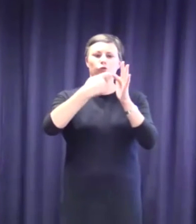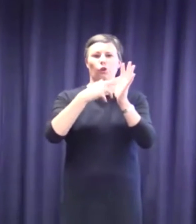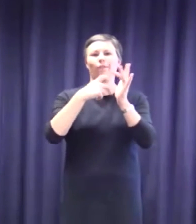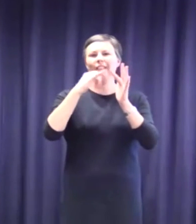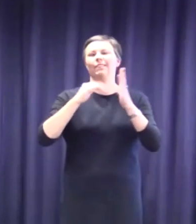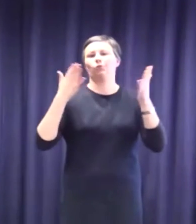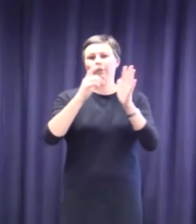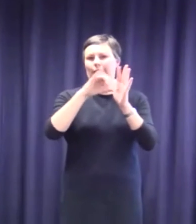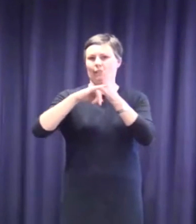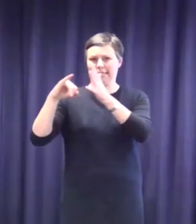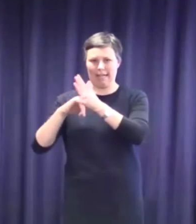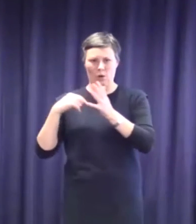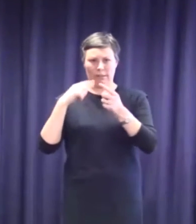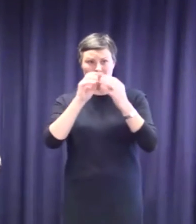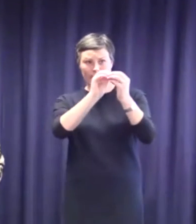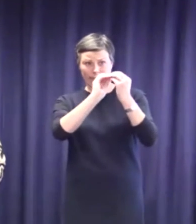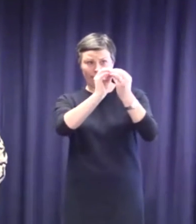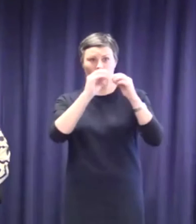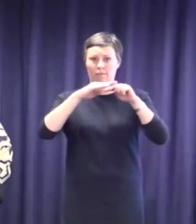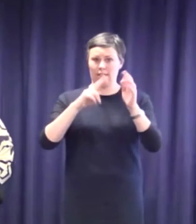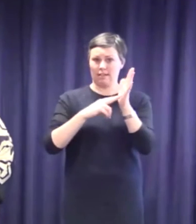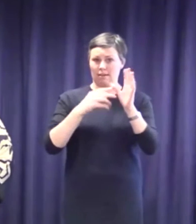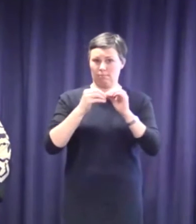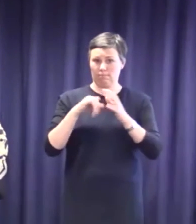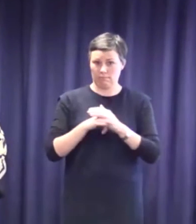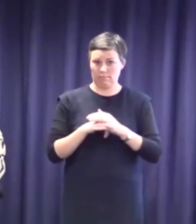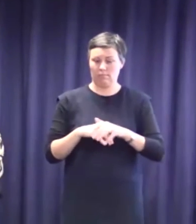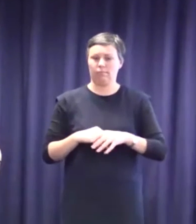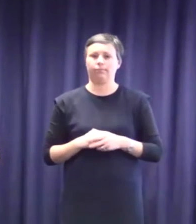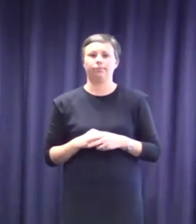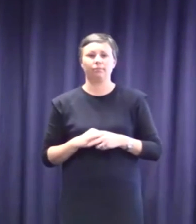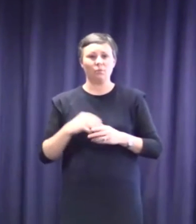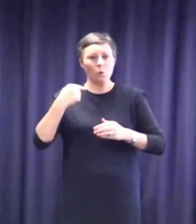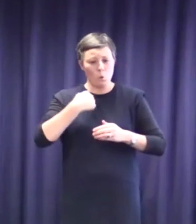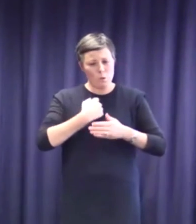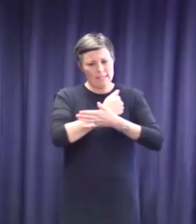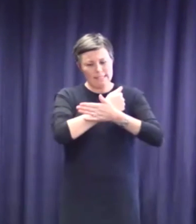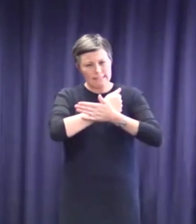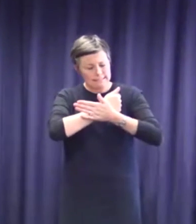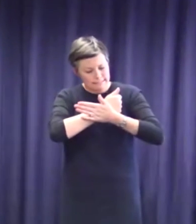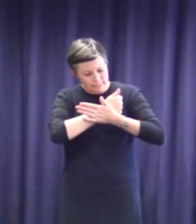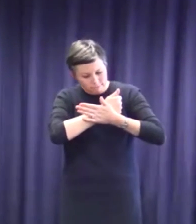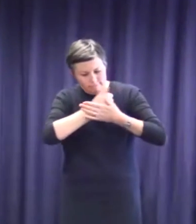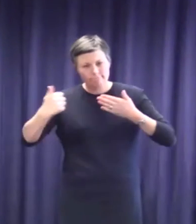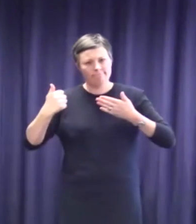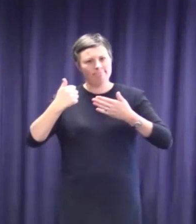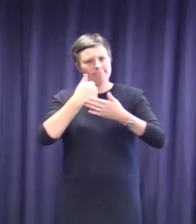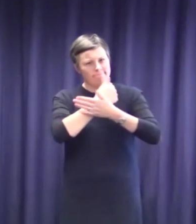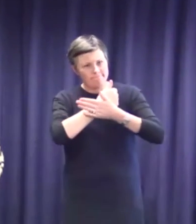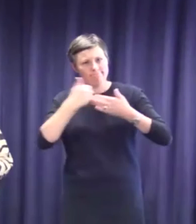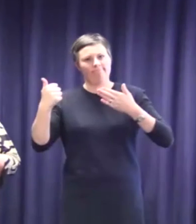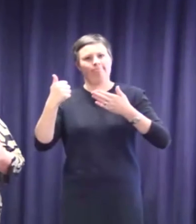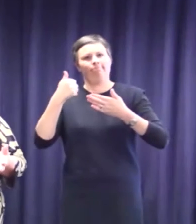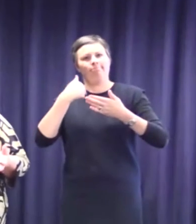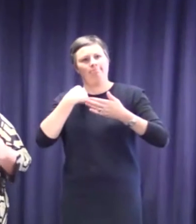NABS services. And the key messages that we have been consistently and continually giving